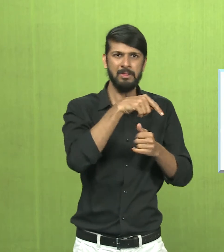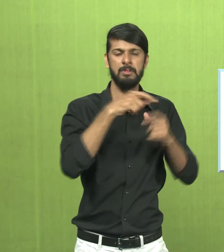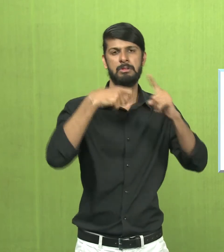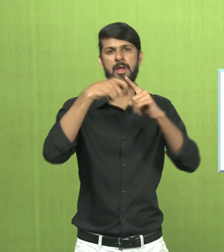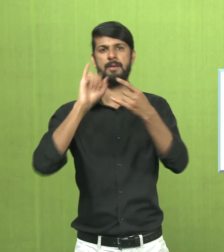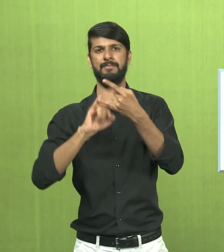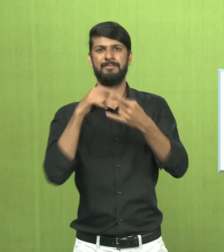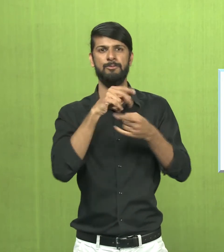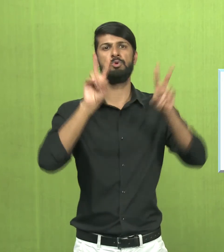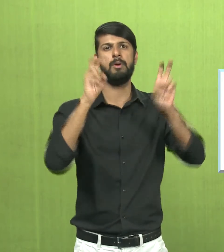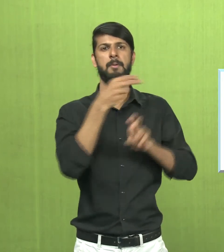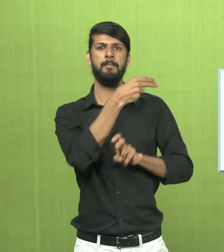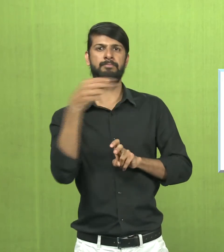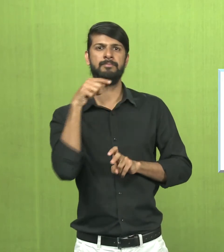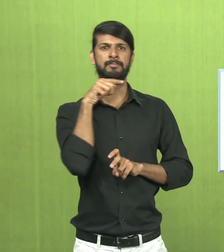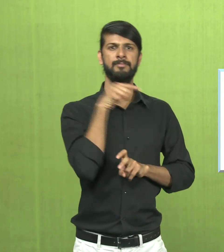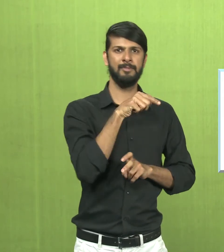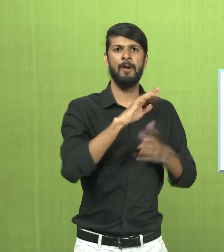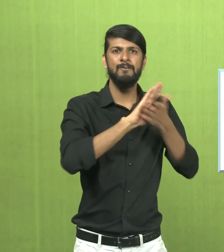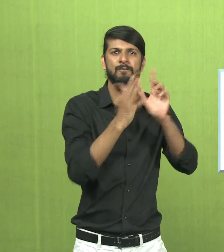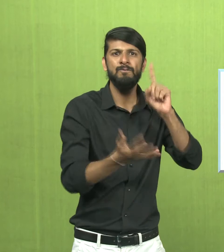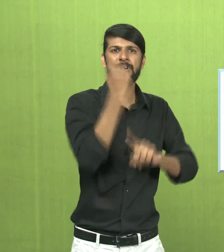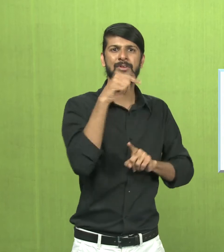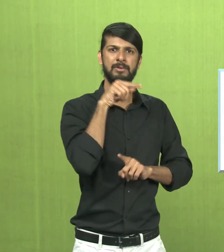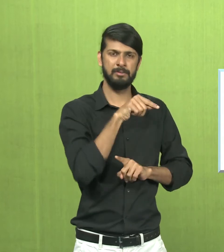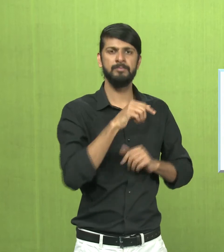taken from the Swetambara Jain religious text.